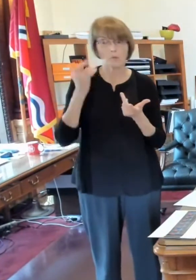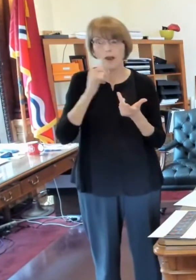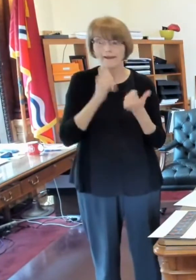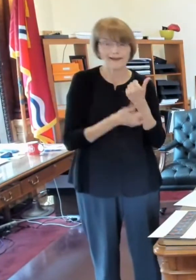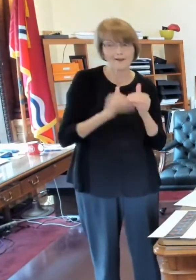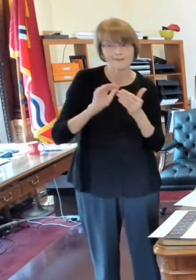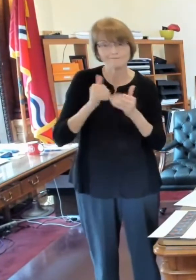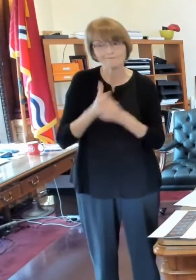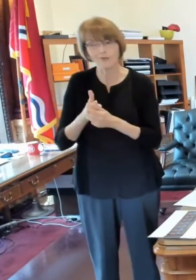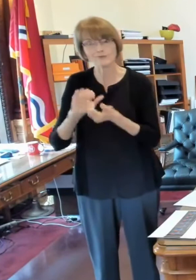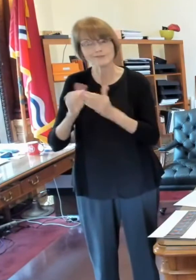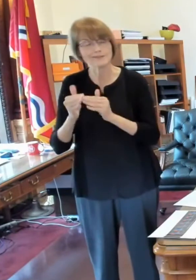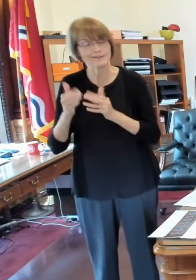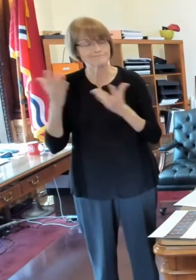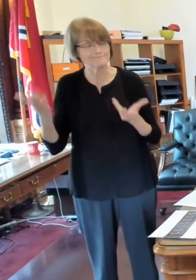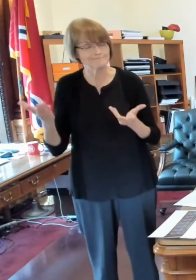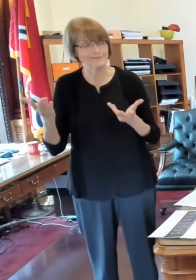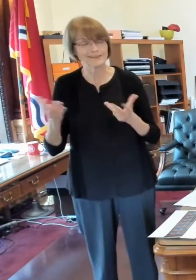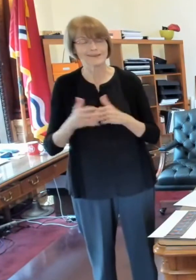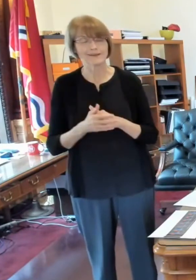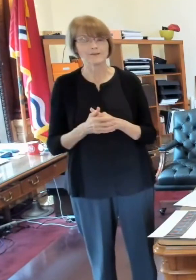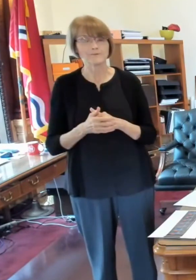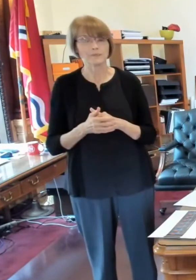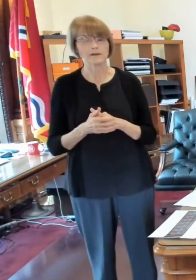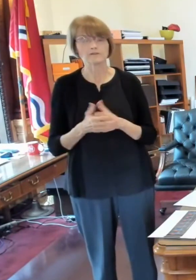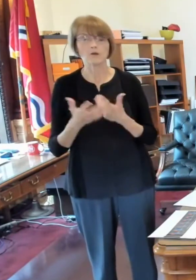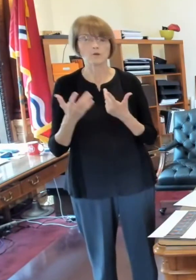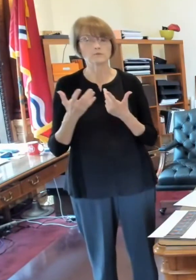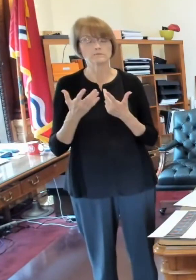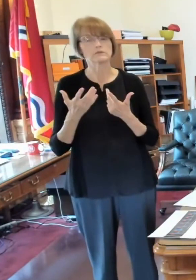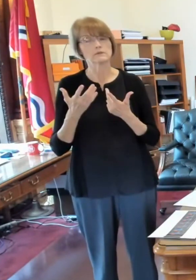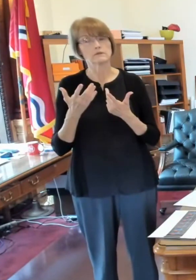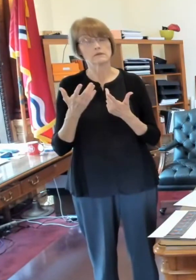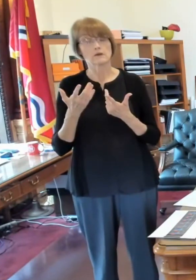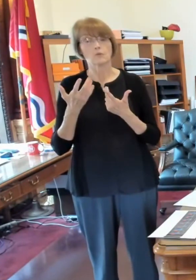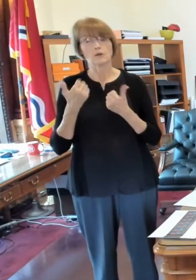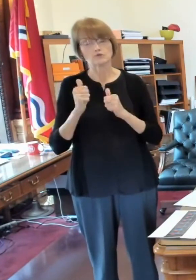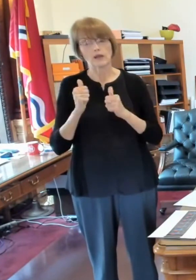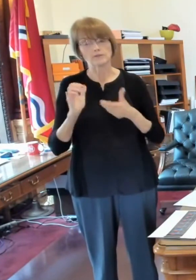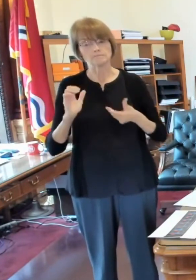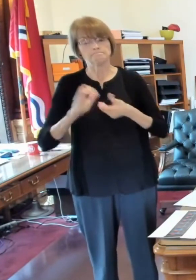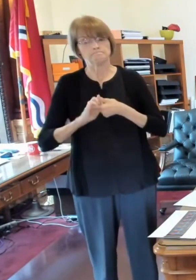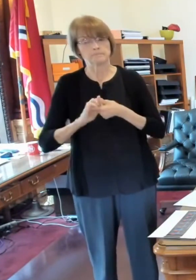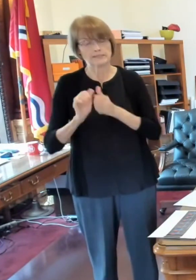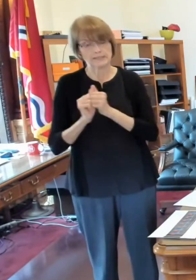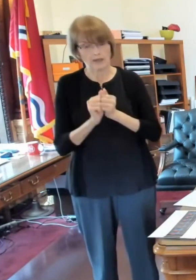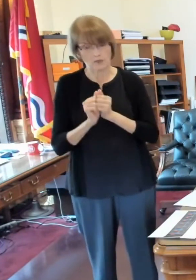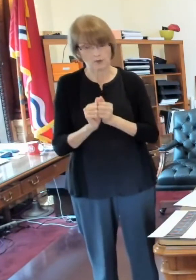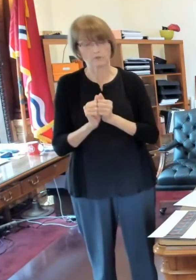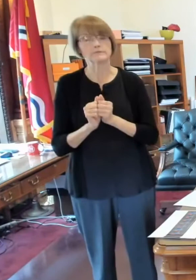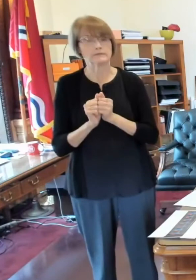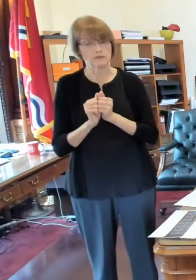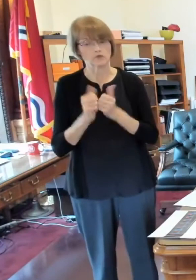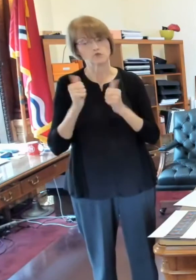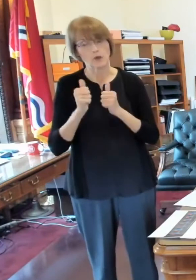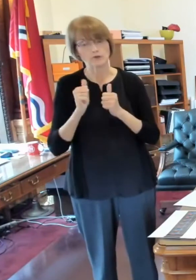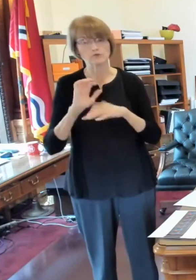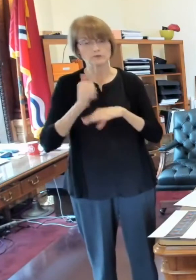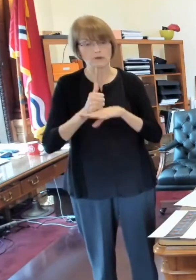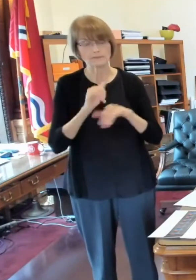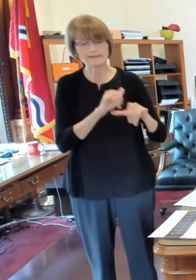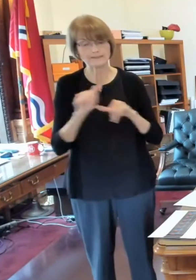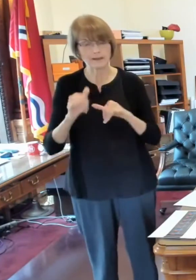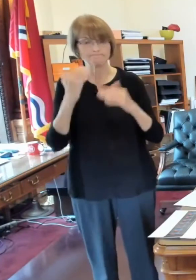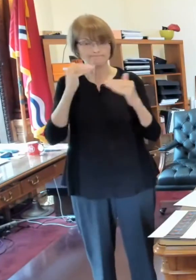This is an area where we try to work together and have the same restrictions as much as possible. The city is a little